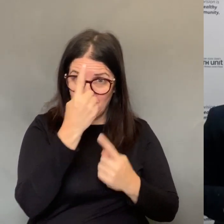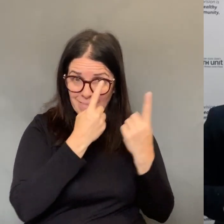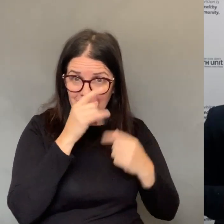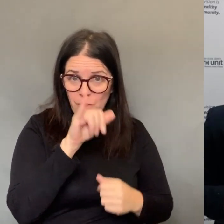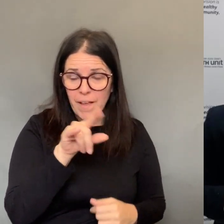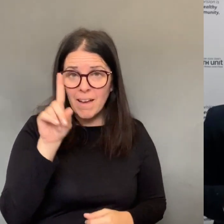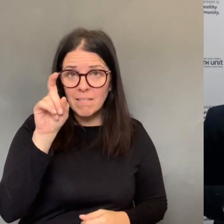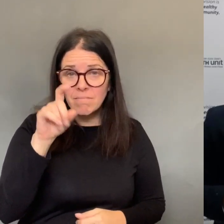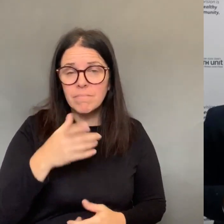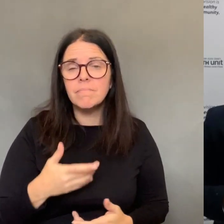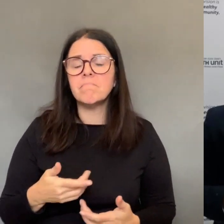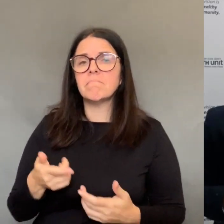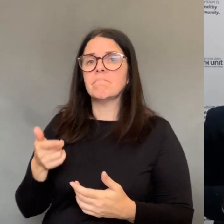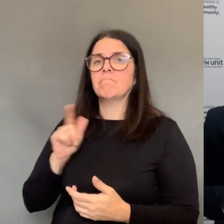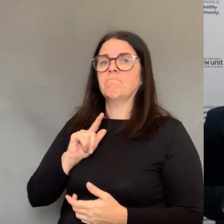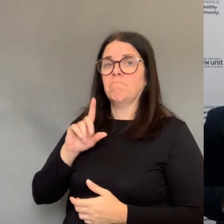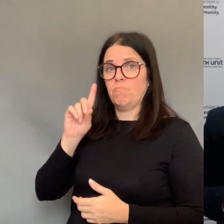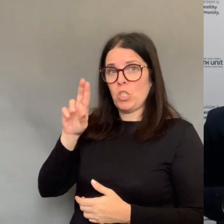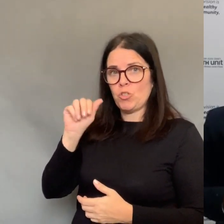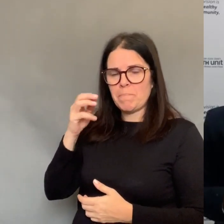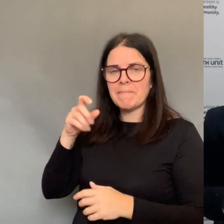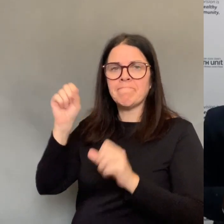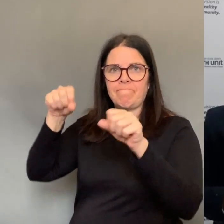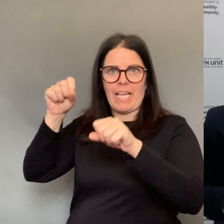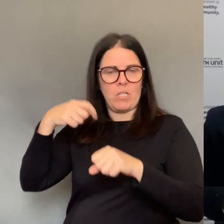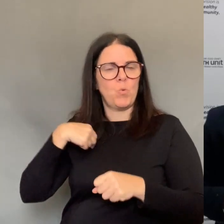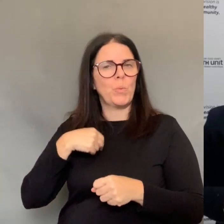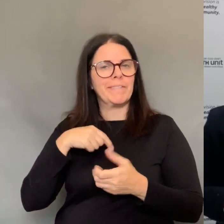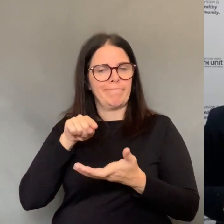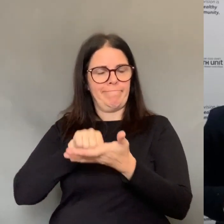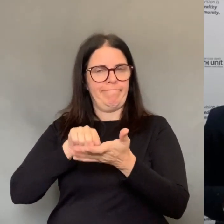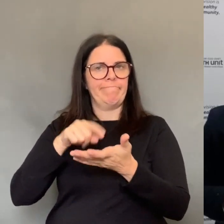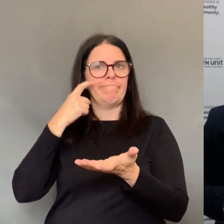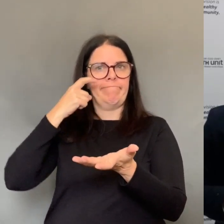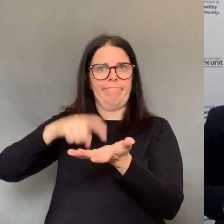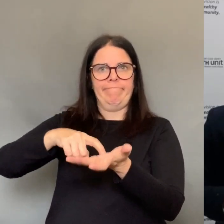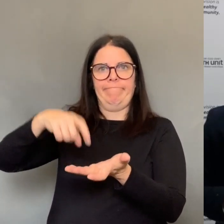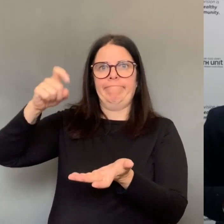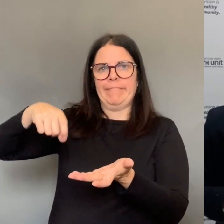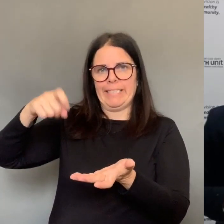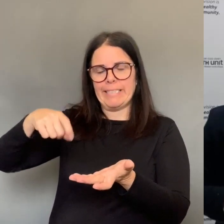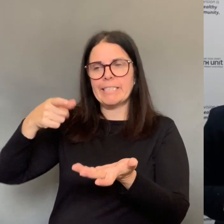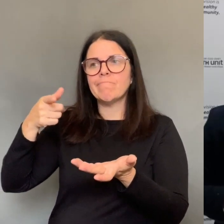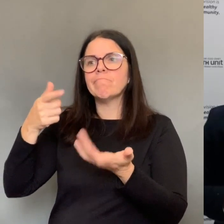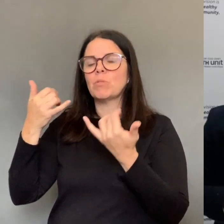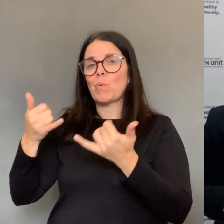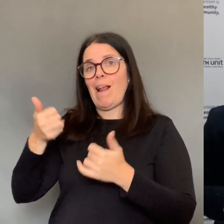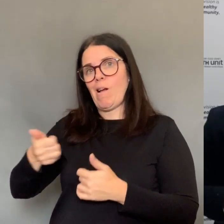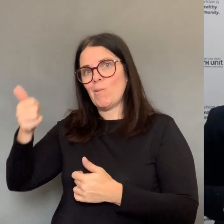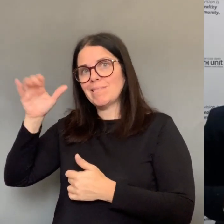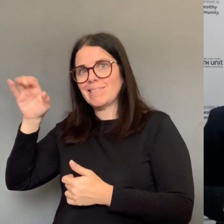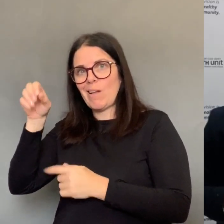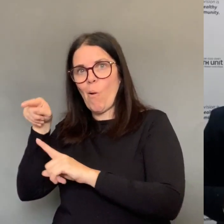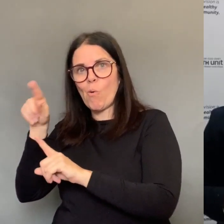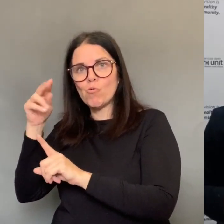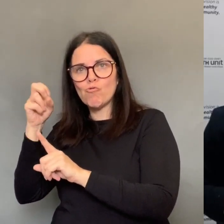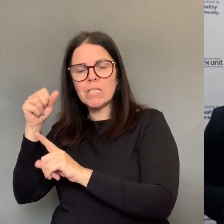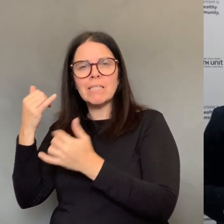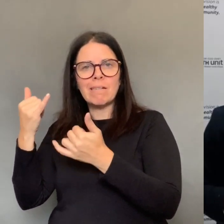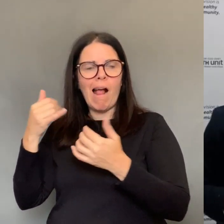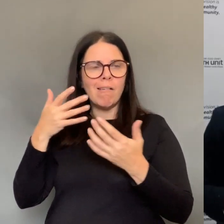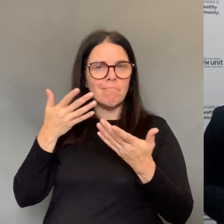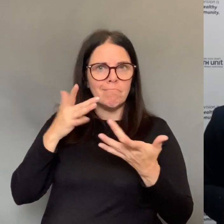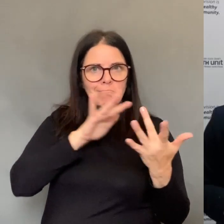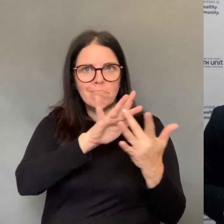to see getting more testing done in that population within the next few days. Okay, thank